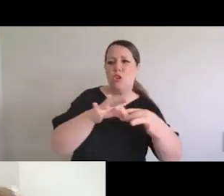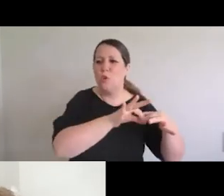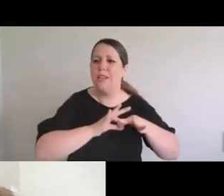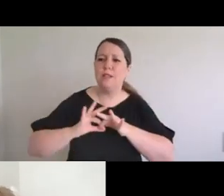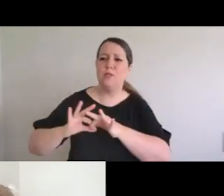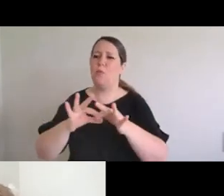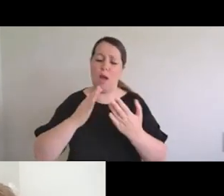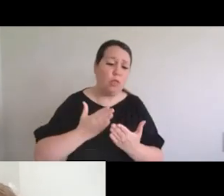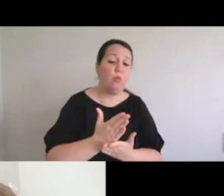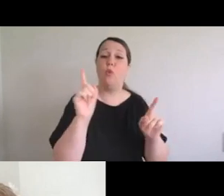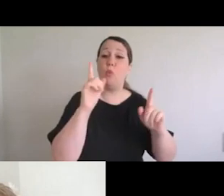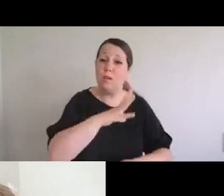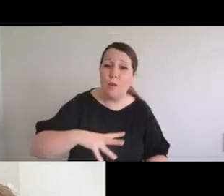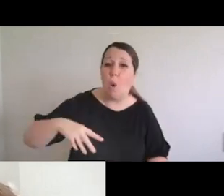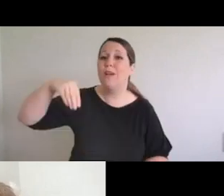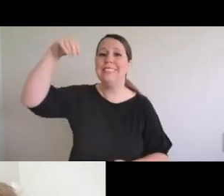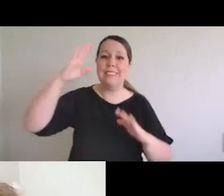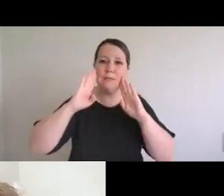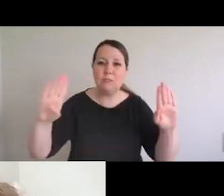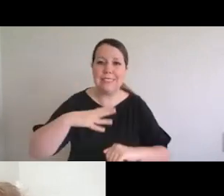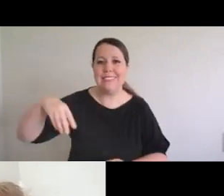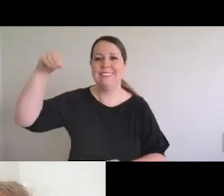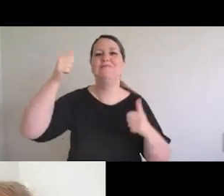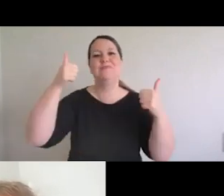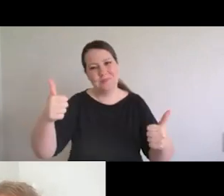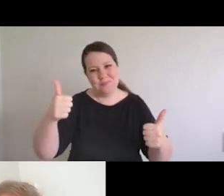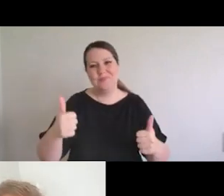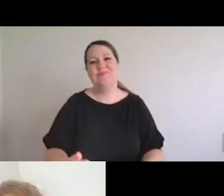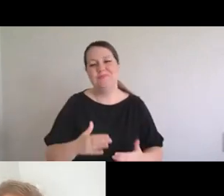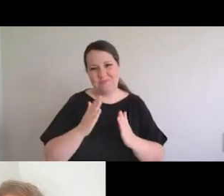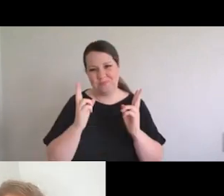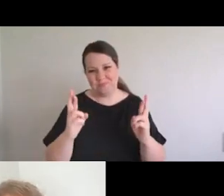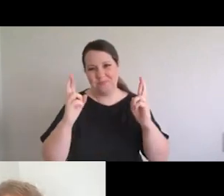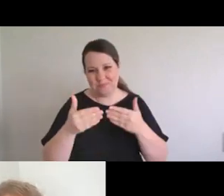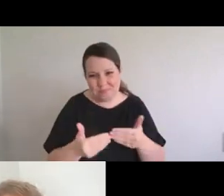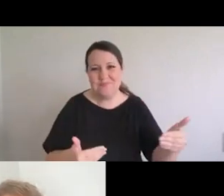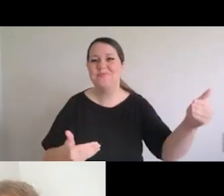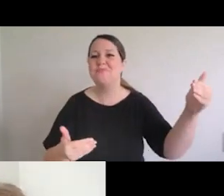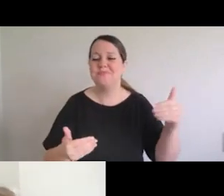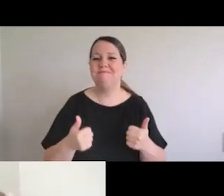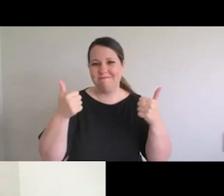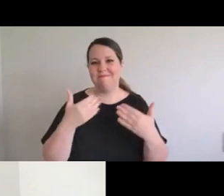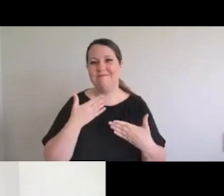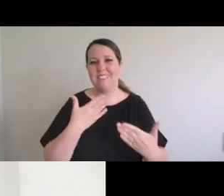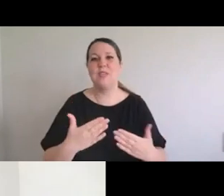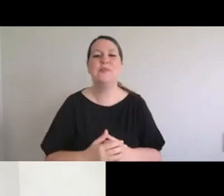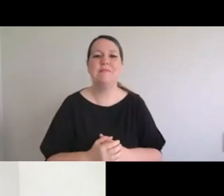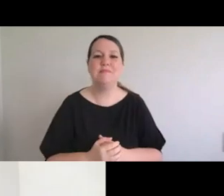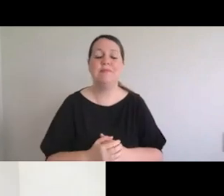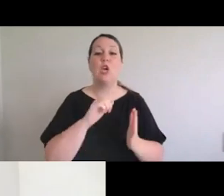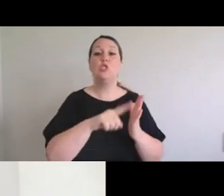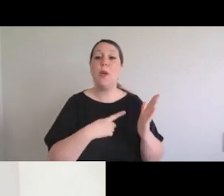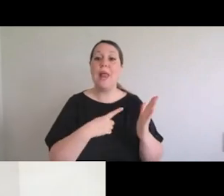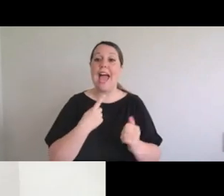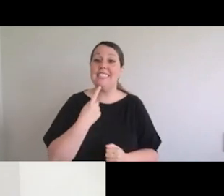a koutou. Go well today. Kia ora rā. Thank you so much, and watch